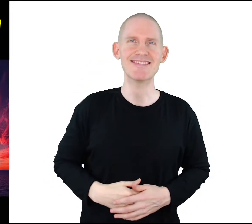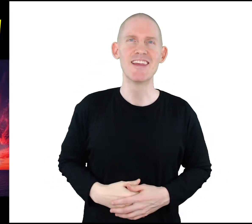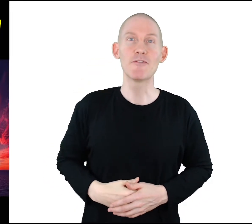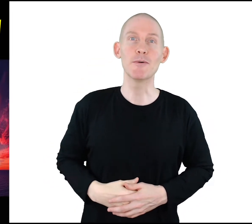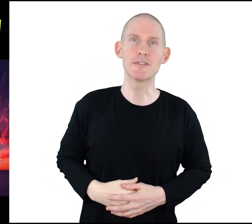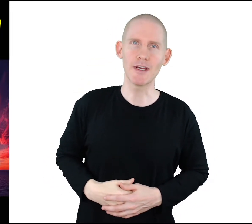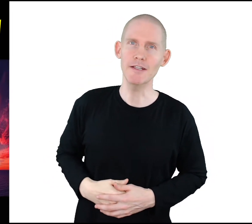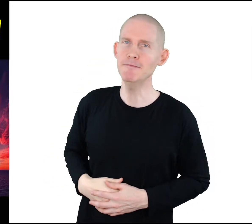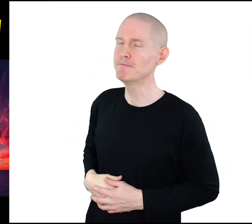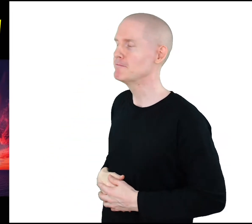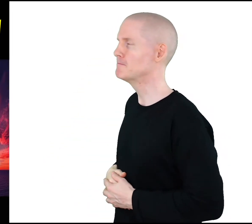From the side.